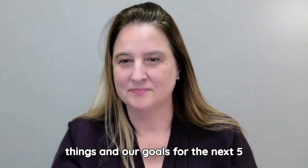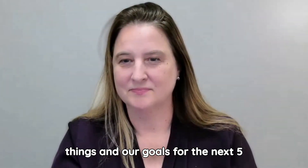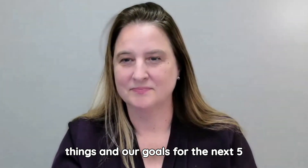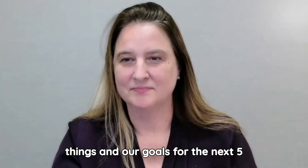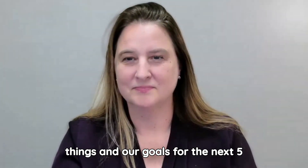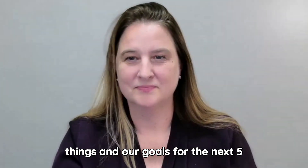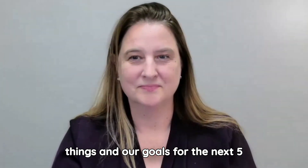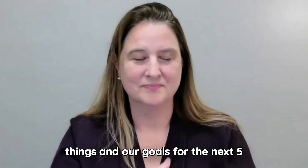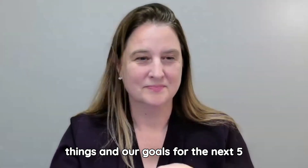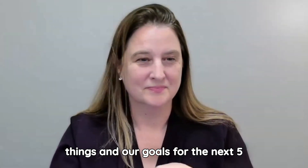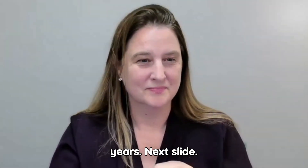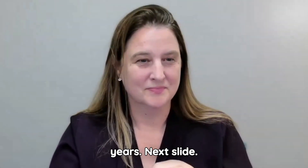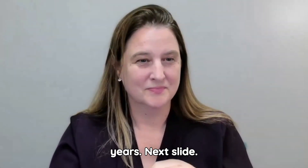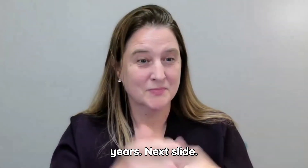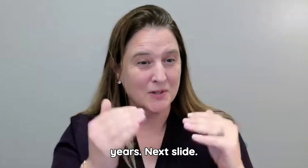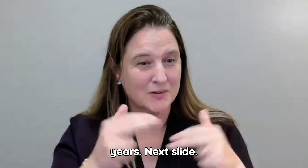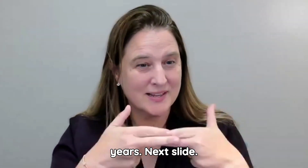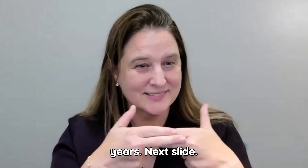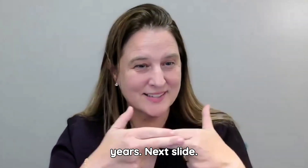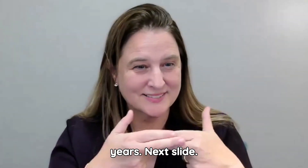for the next 5 years.